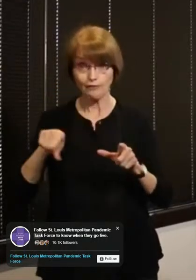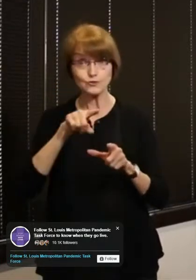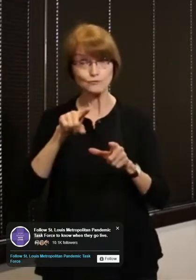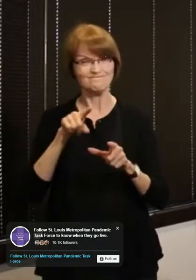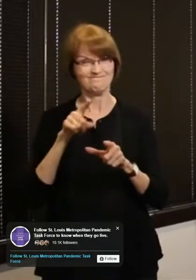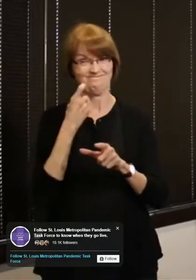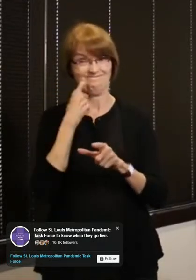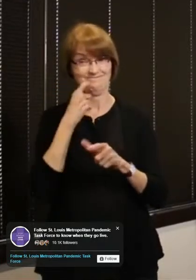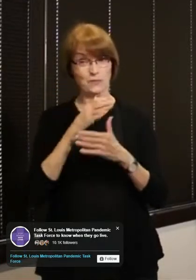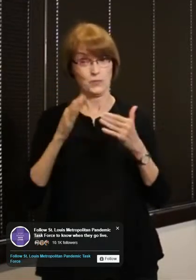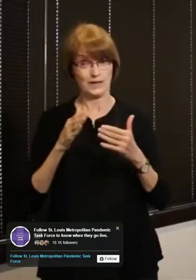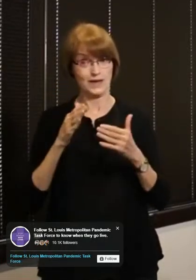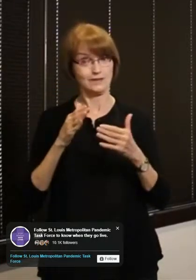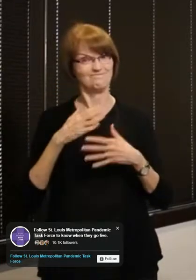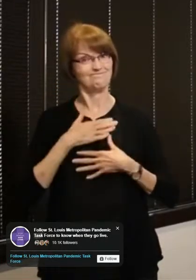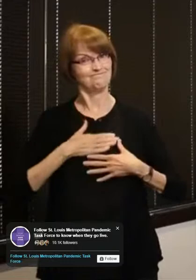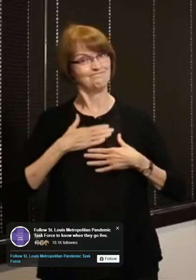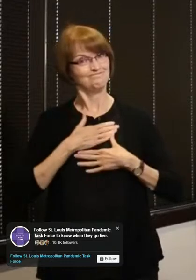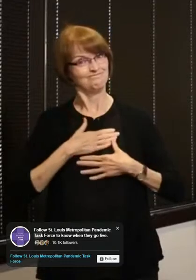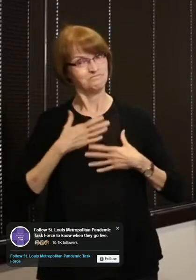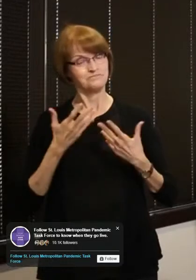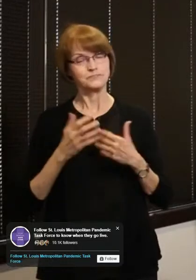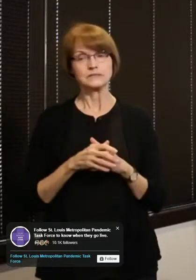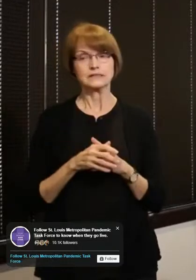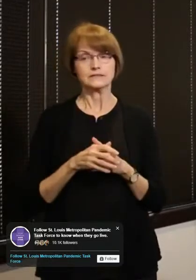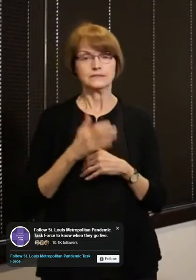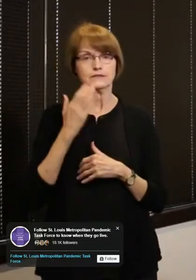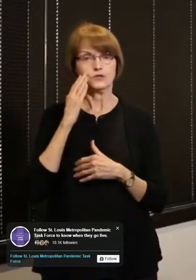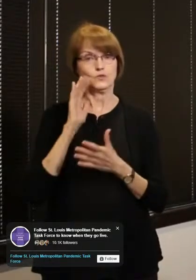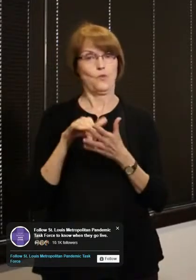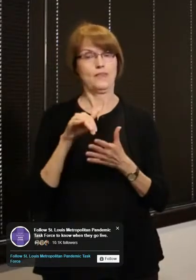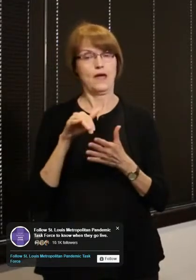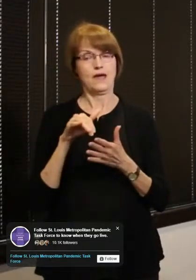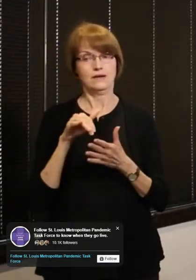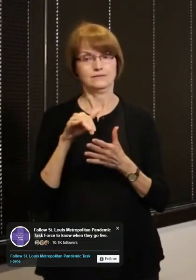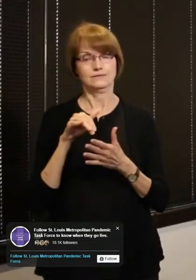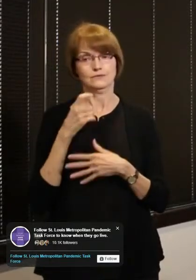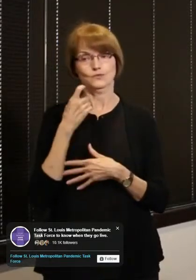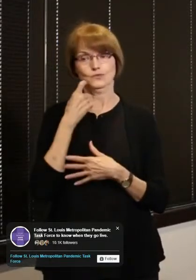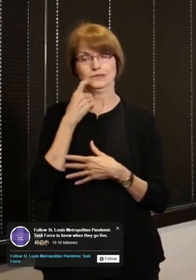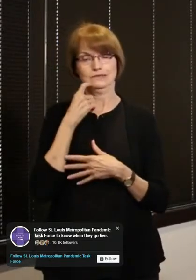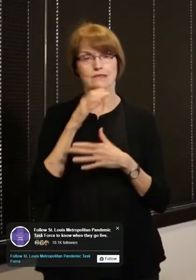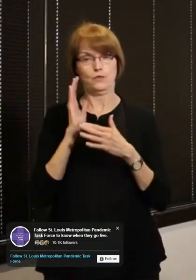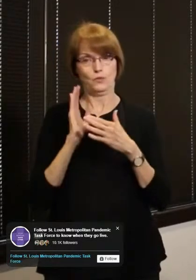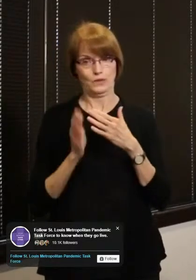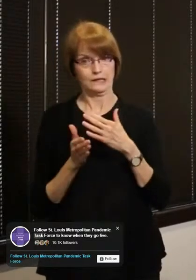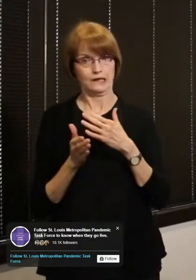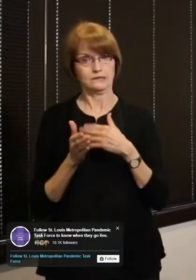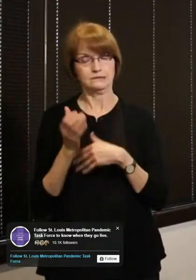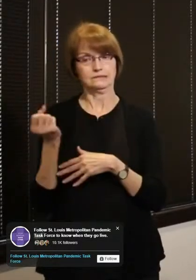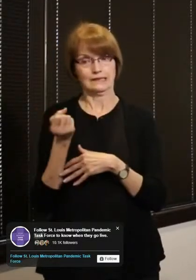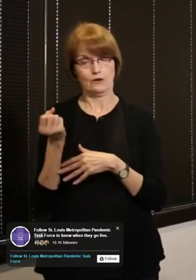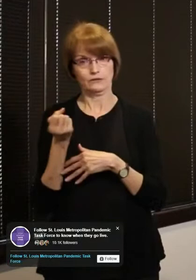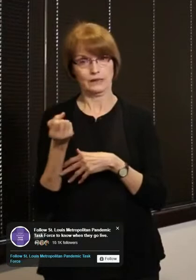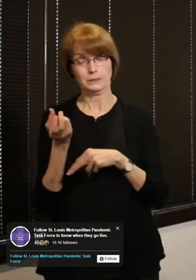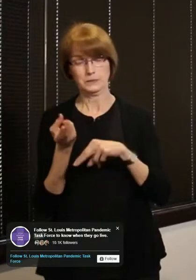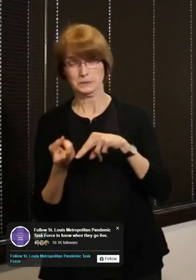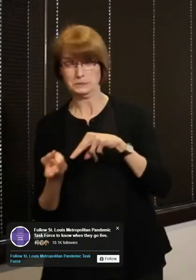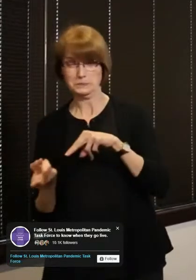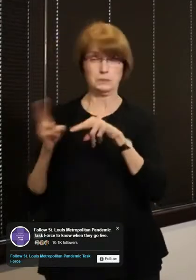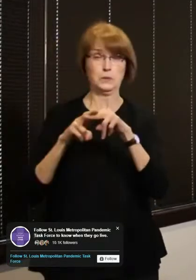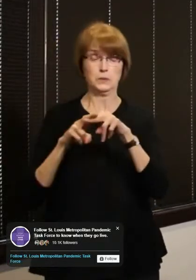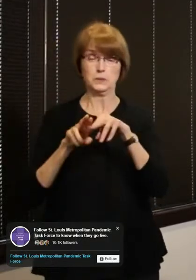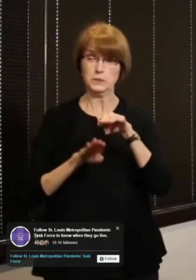weekend. So as many of you are aware, we saw a big spike in our hospital admissions on Saturday, climbing to over